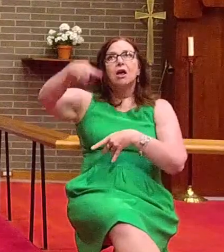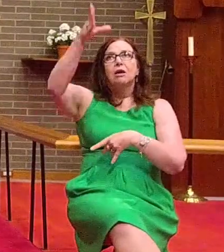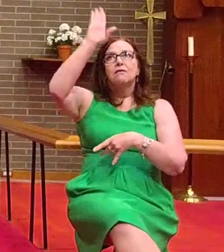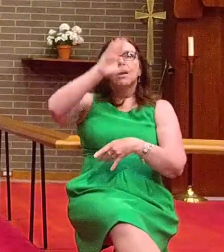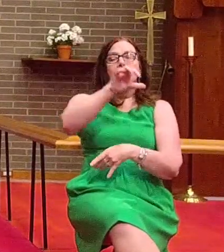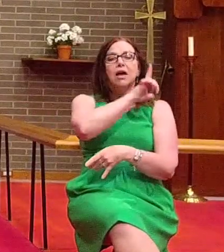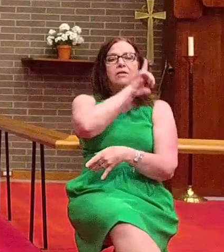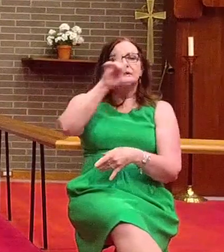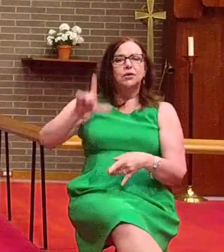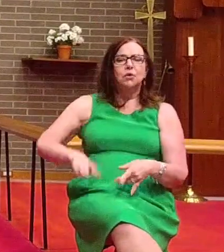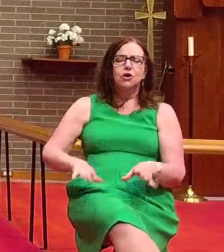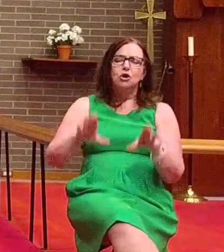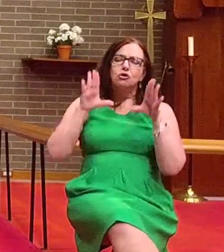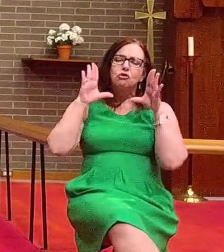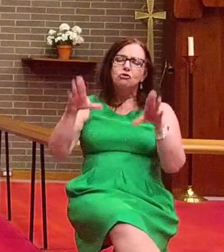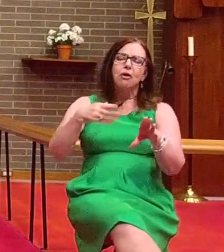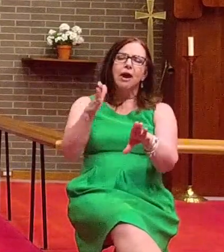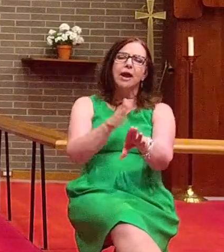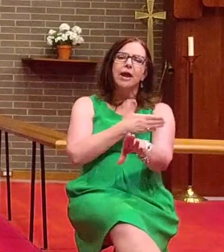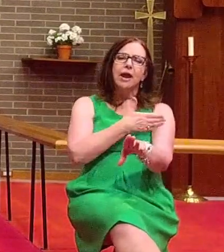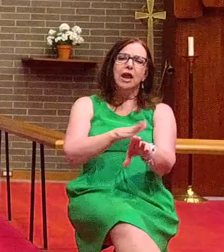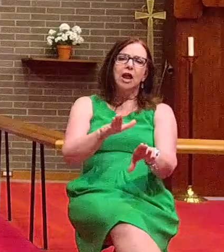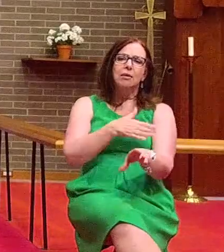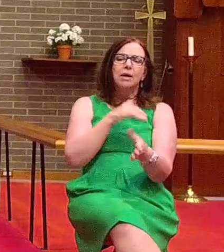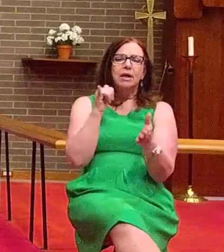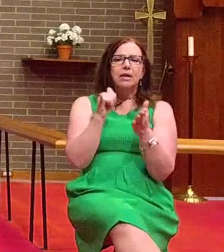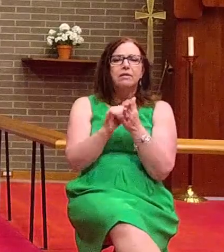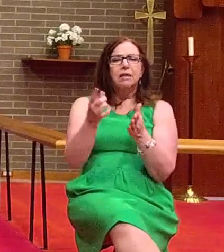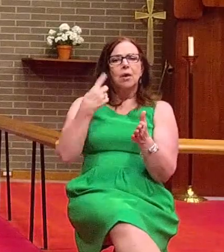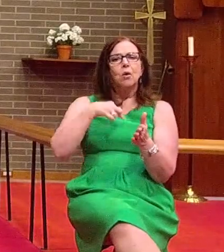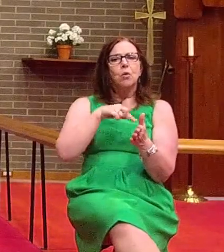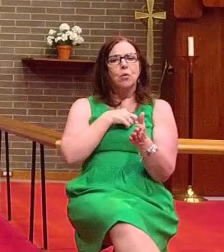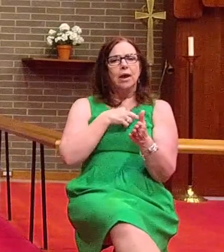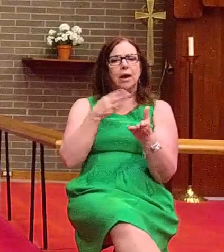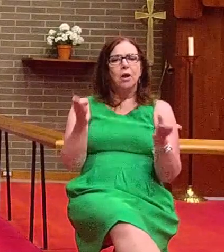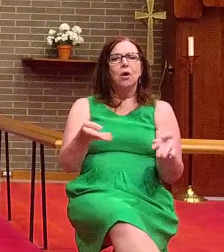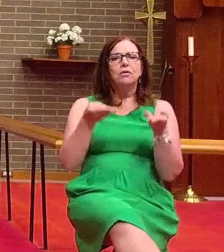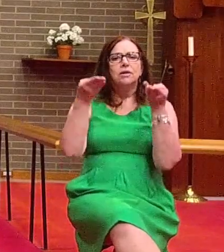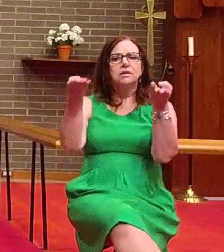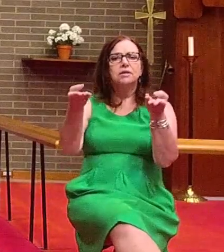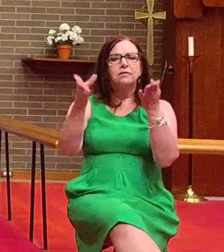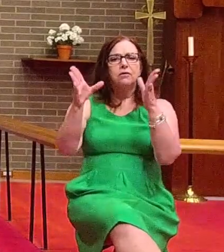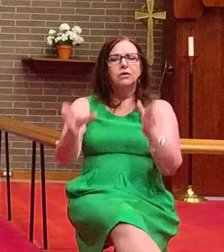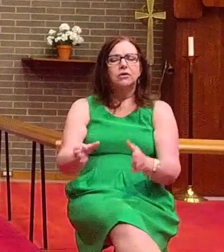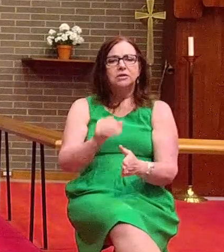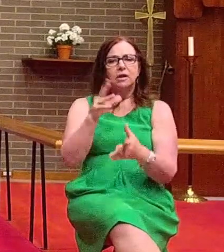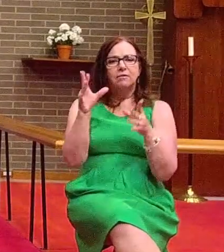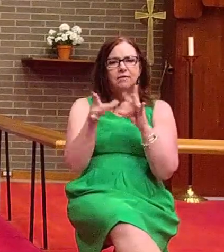great hymn to remind us how we are to be deliverers of this message.